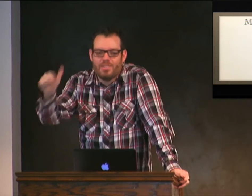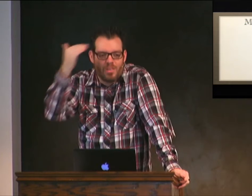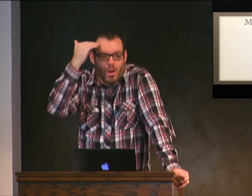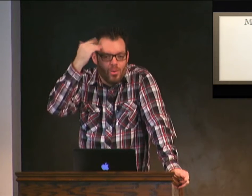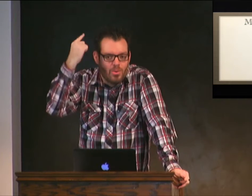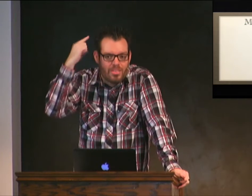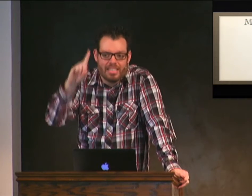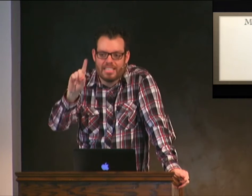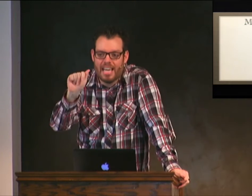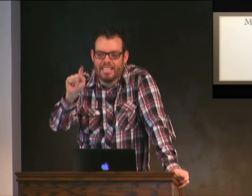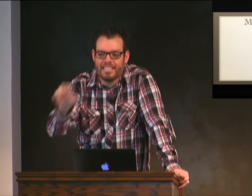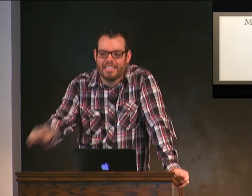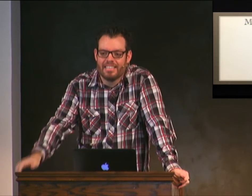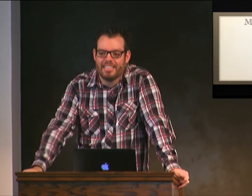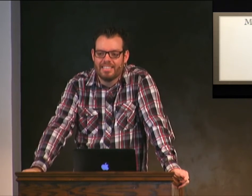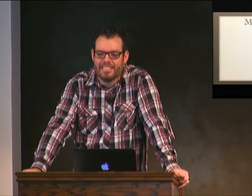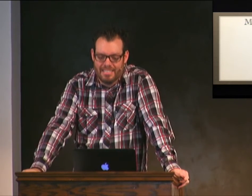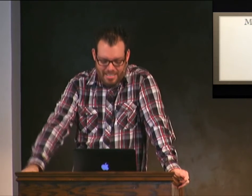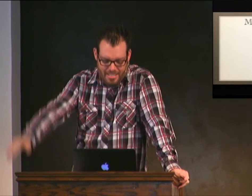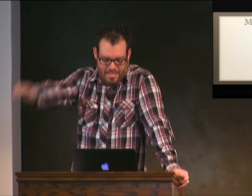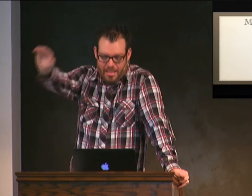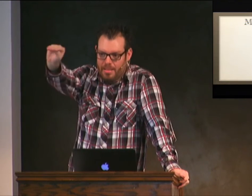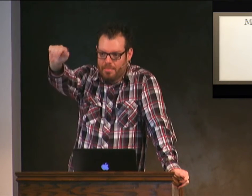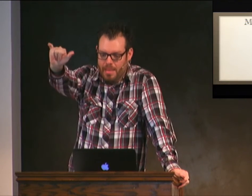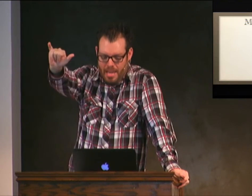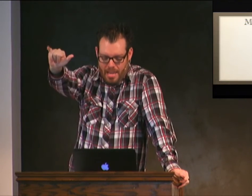Do any of you know this date?